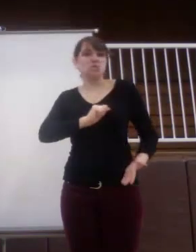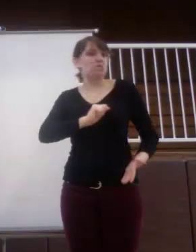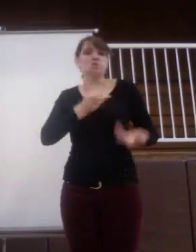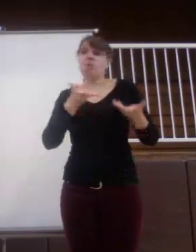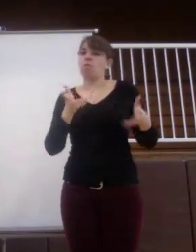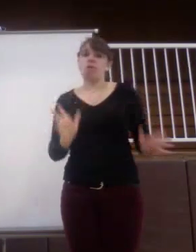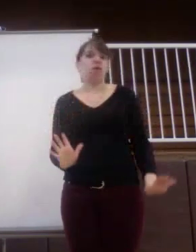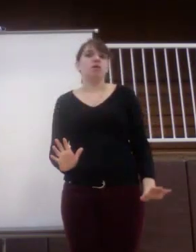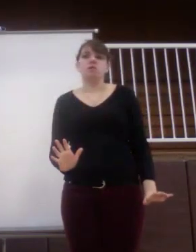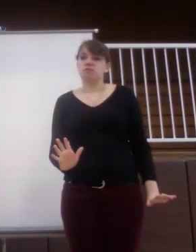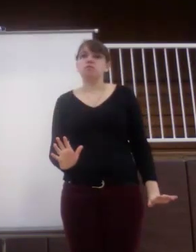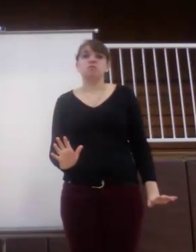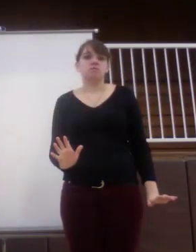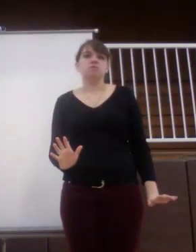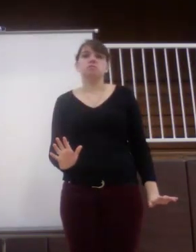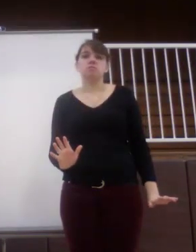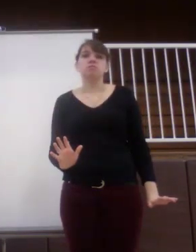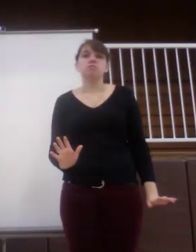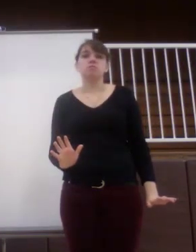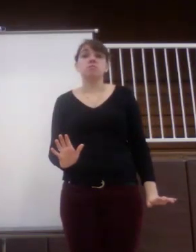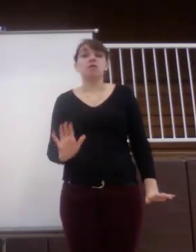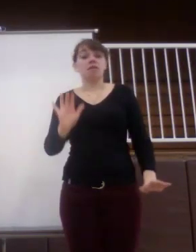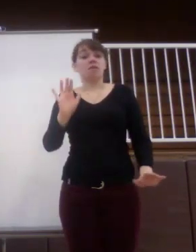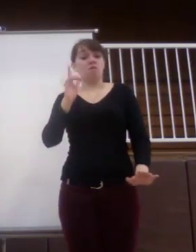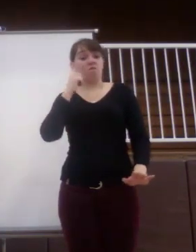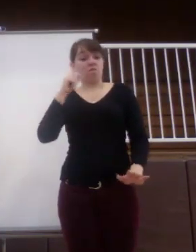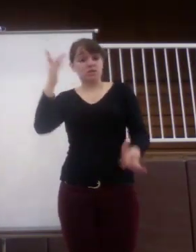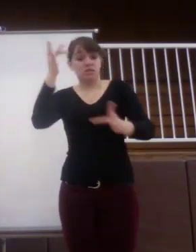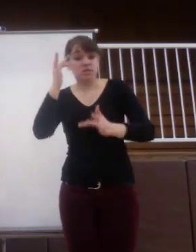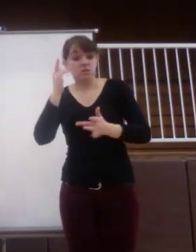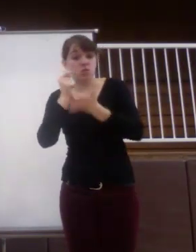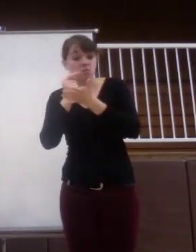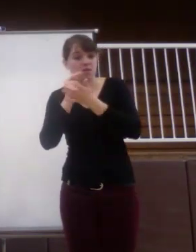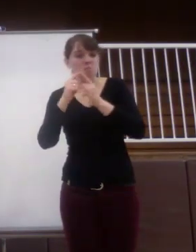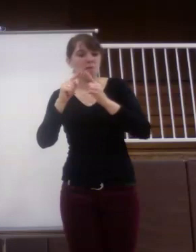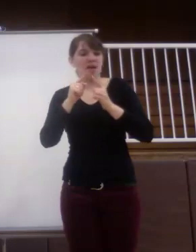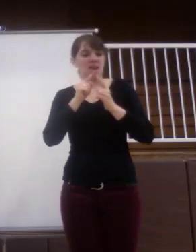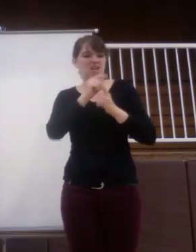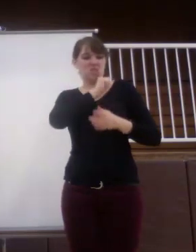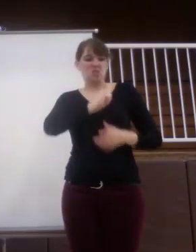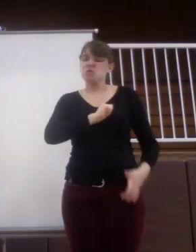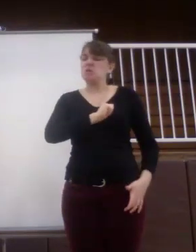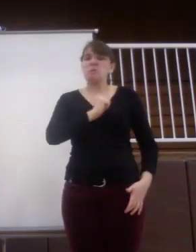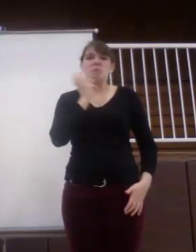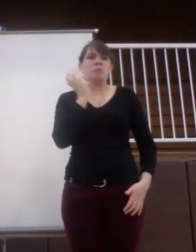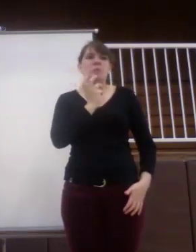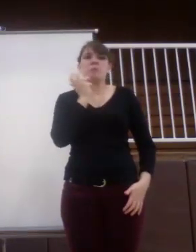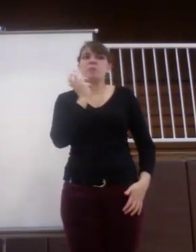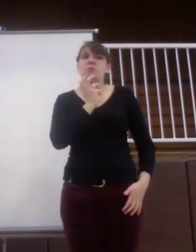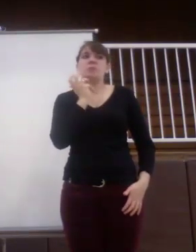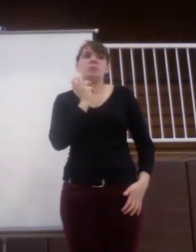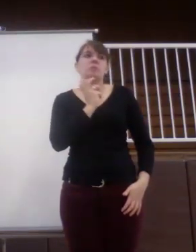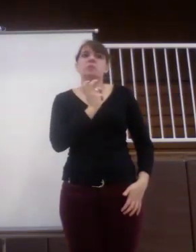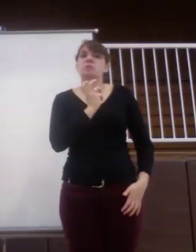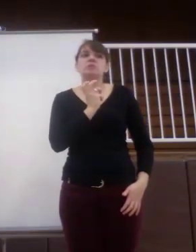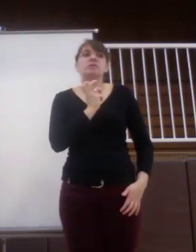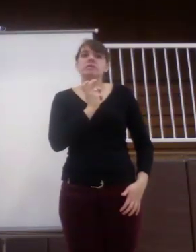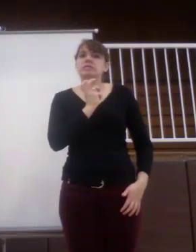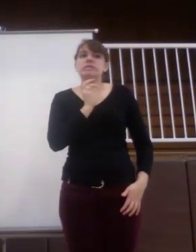knowing that that's a treatment, but it's too burdensome for them, and there are